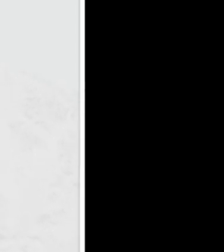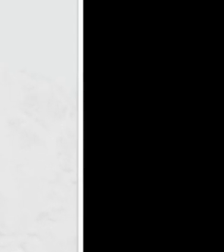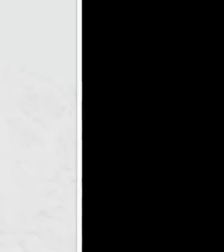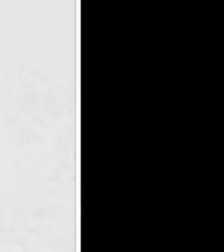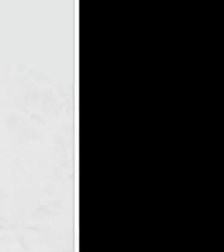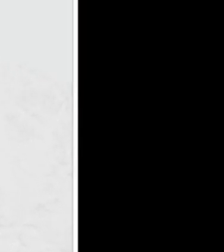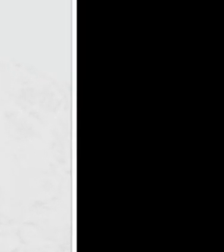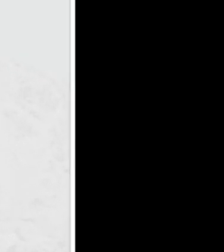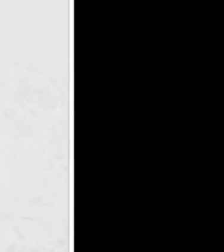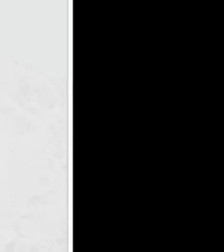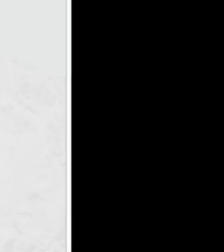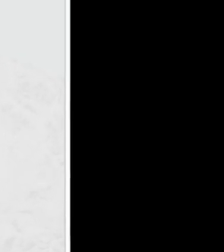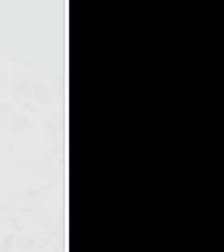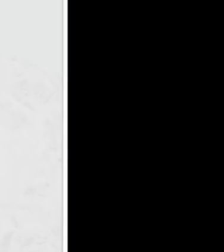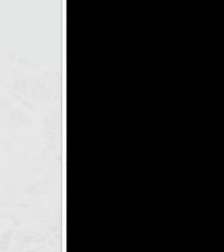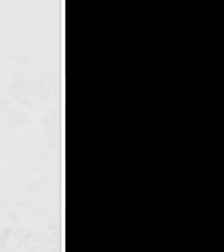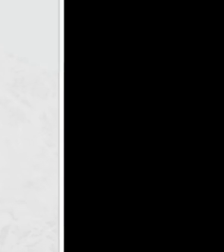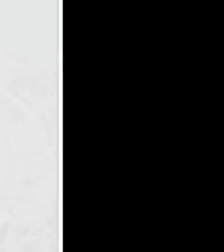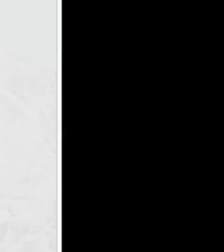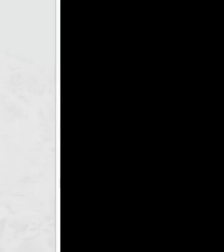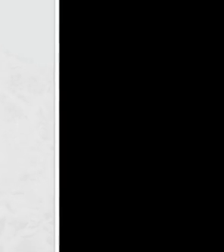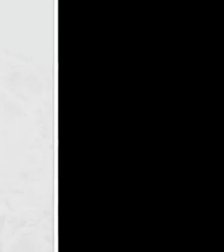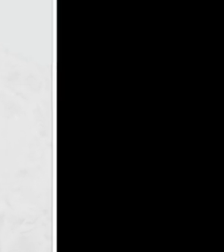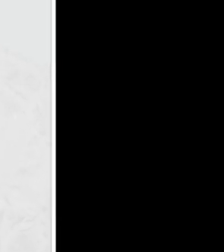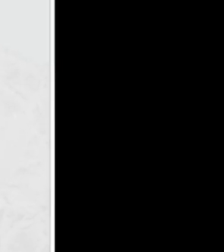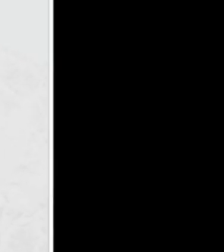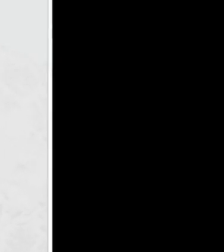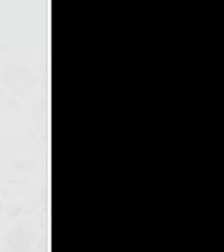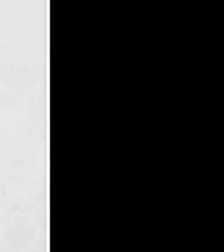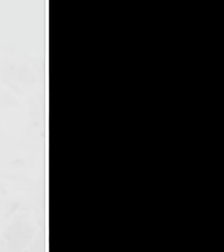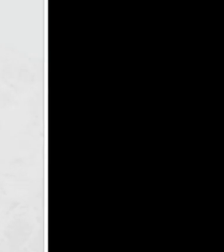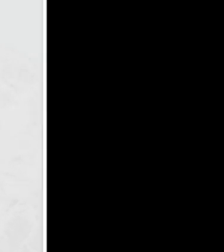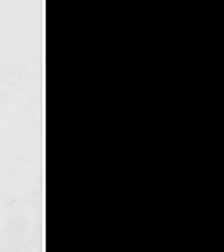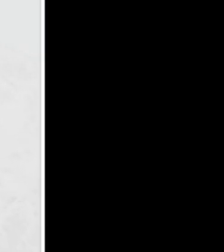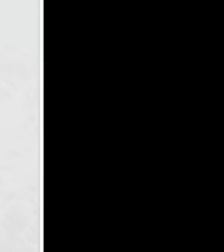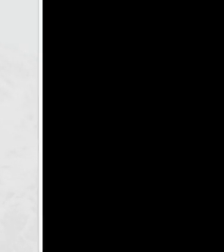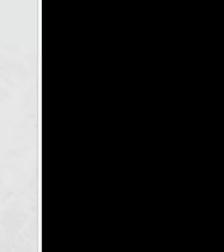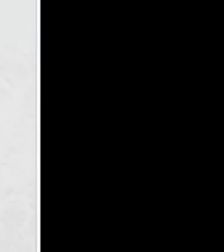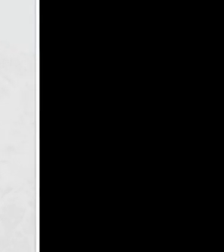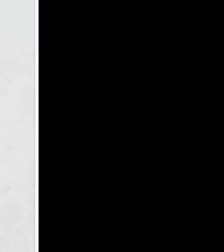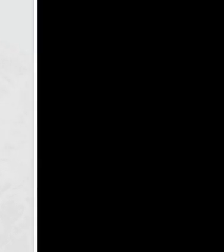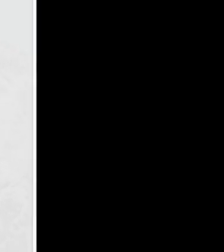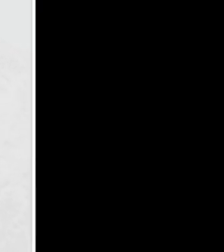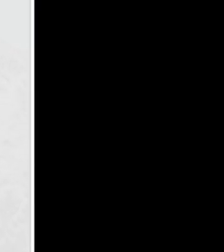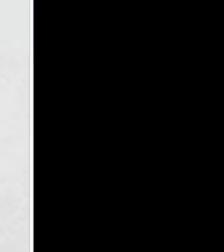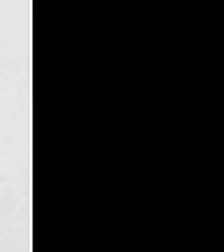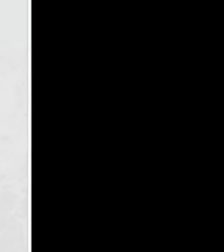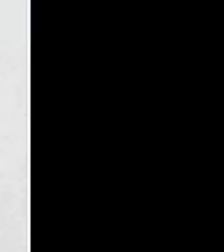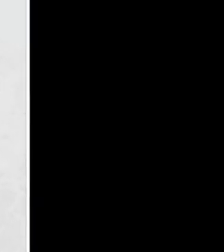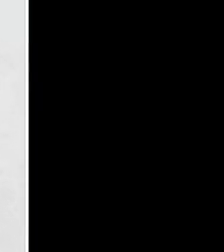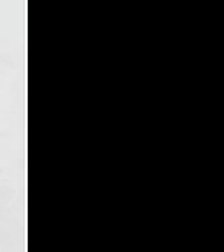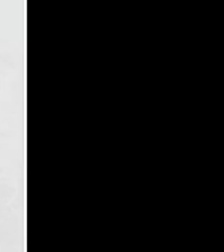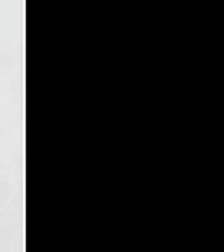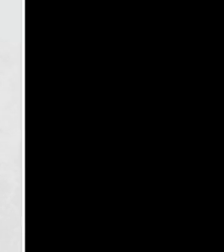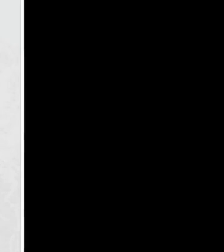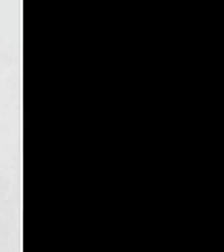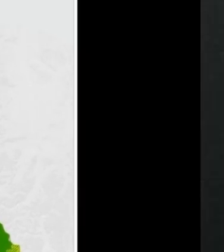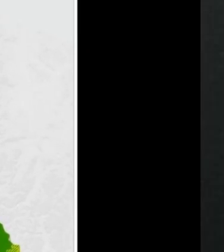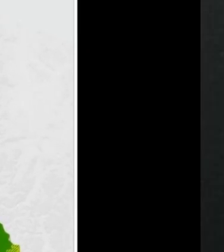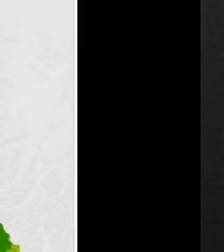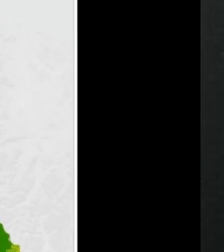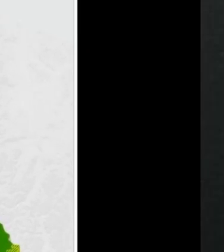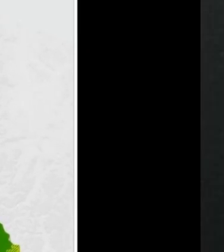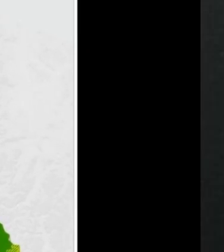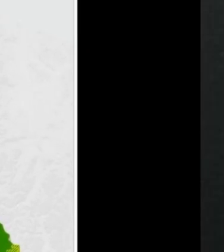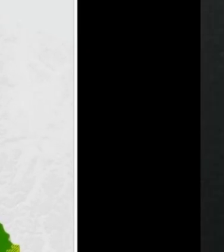already taken place. And all of the areas with the yellow cross patch over the green is where all the new logging would take place. You can see this is